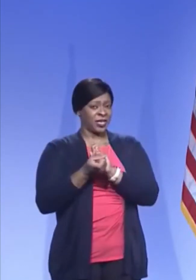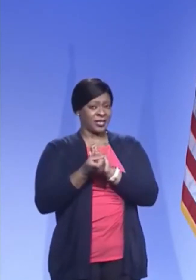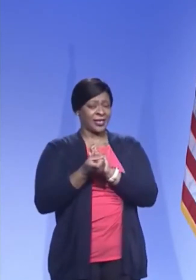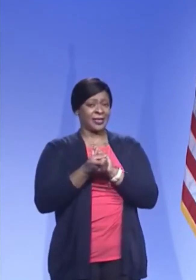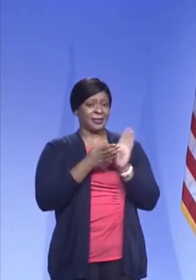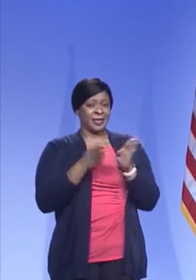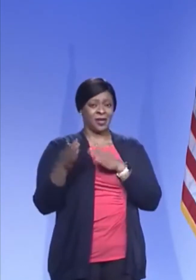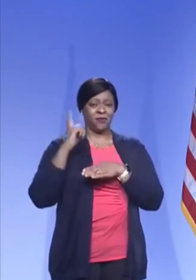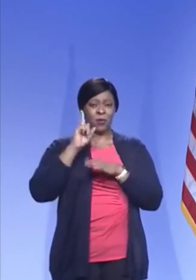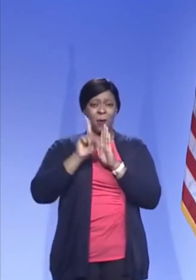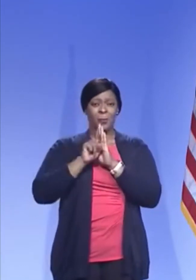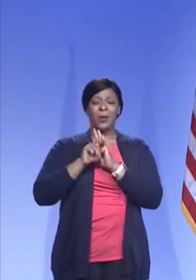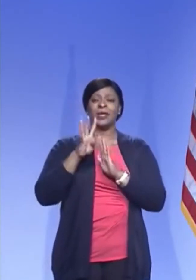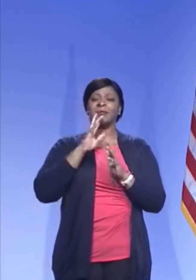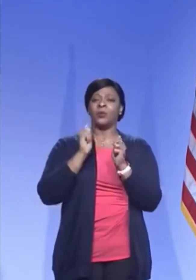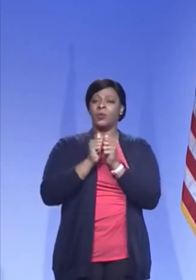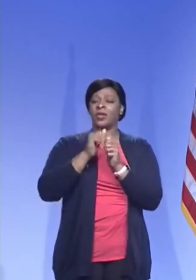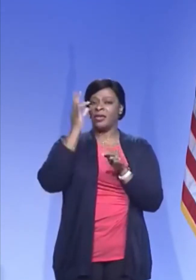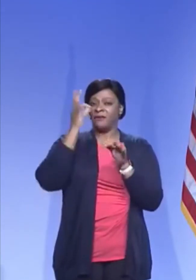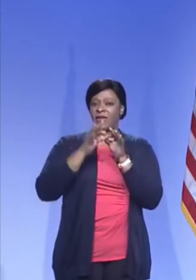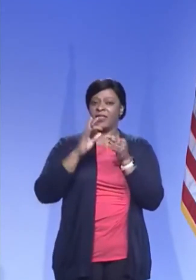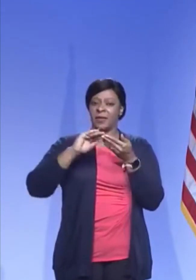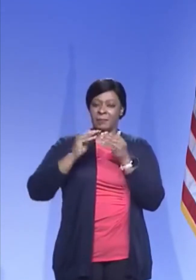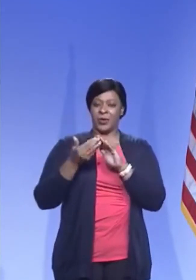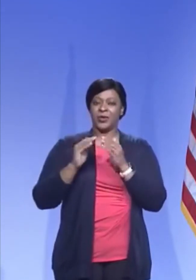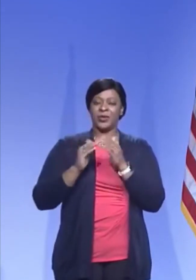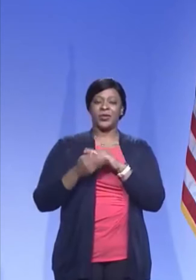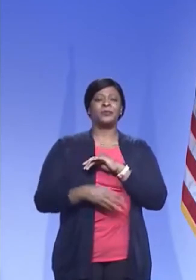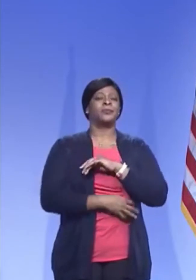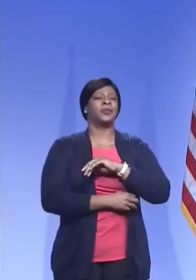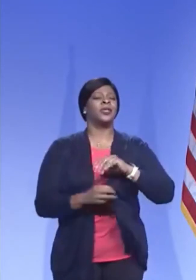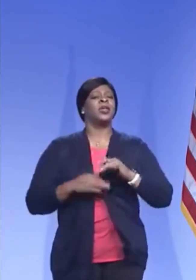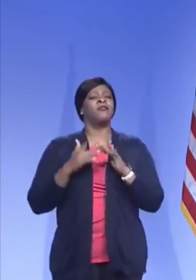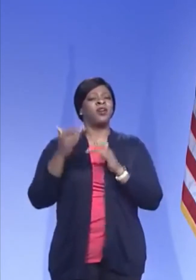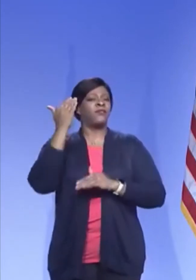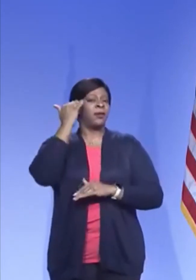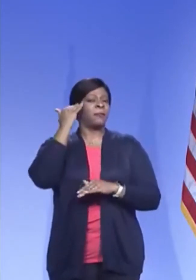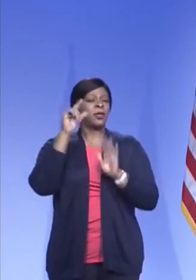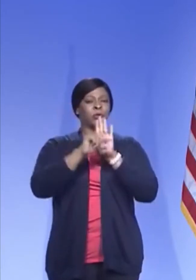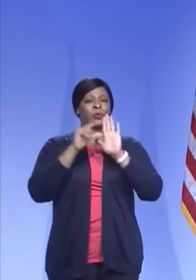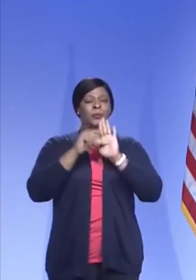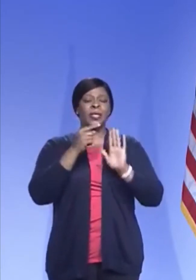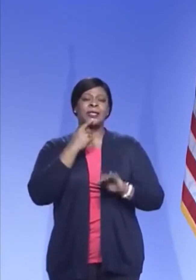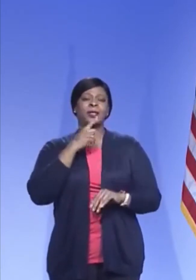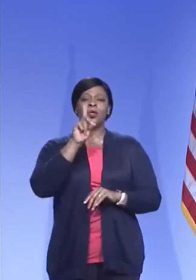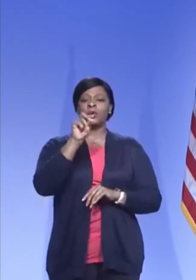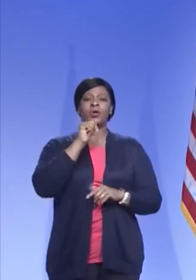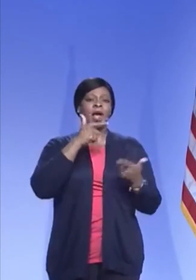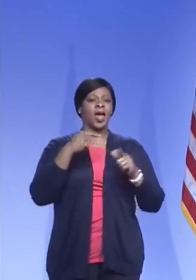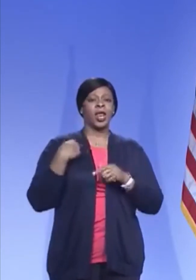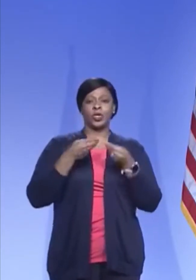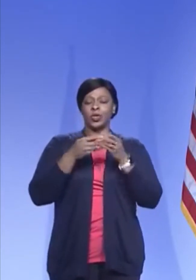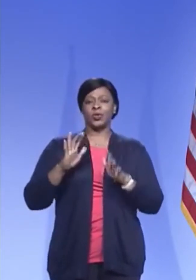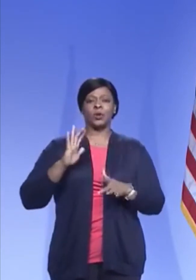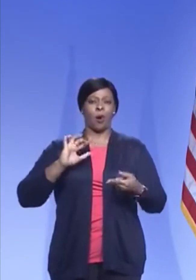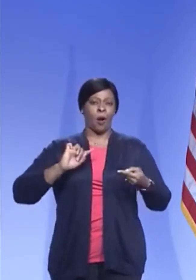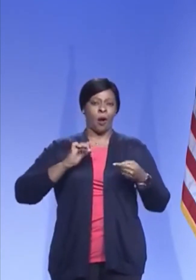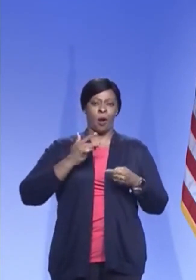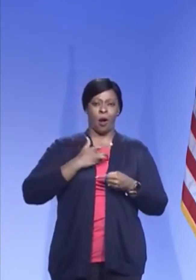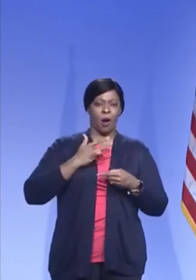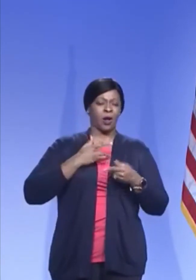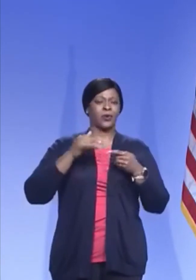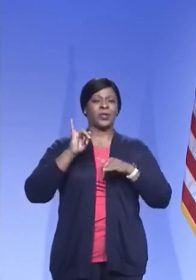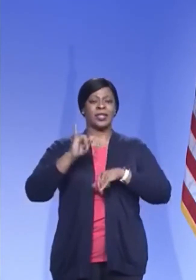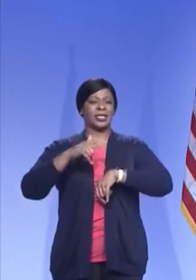I also speak with the faith community. There is a very familiar scripture that says, "Do not let us lose heart in this